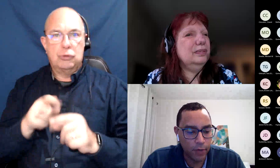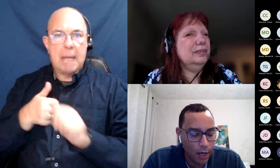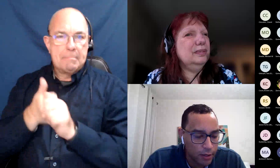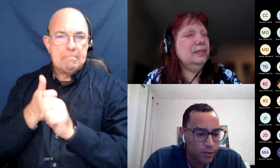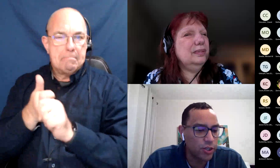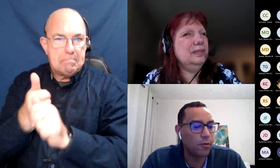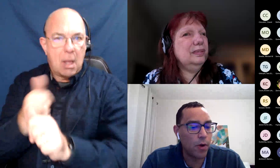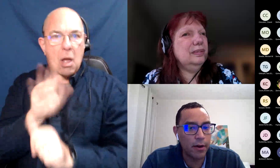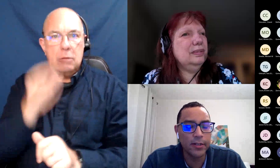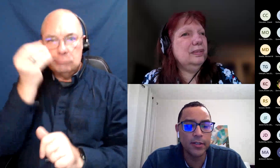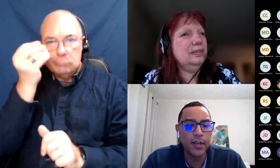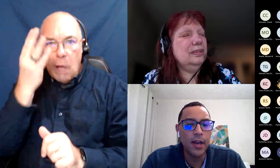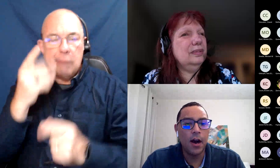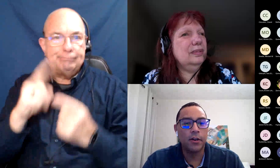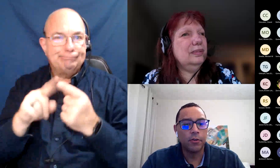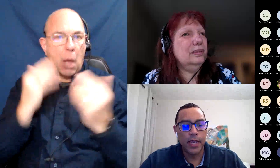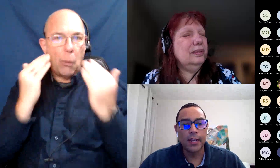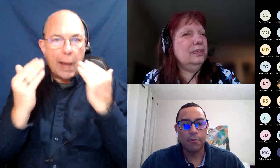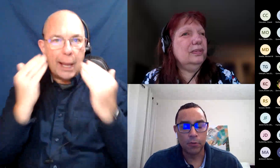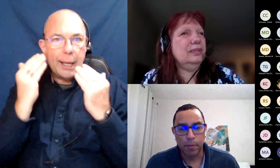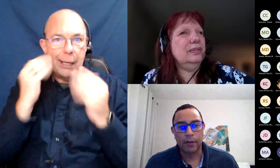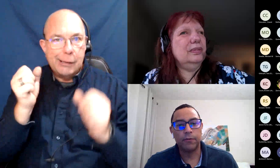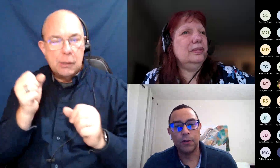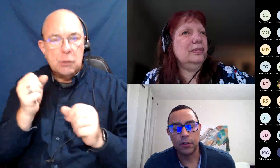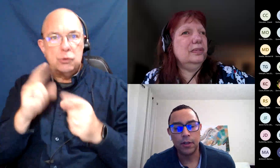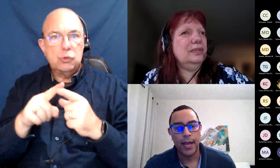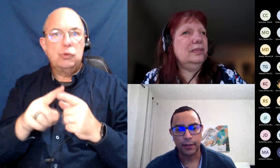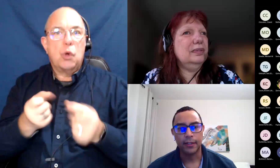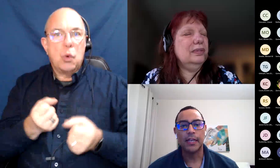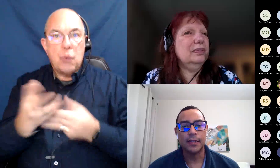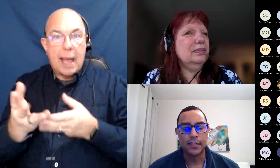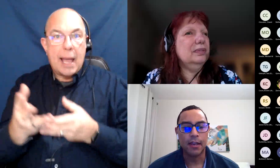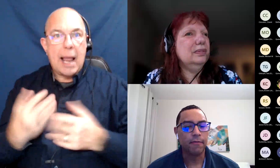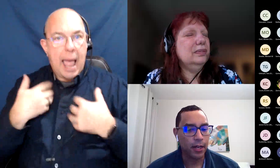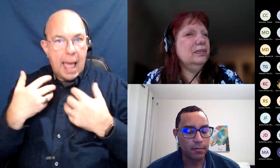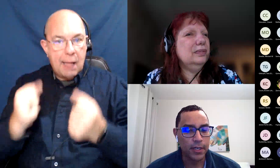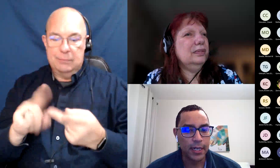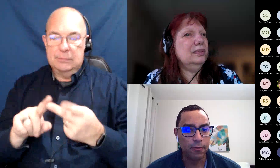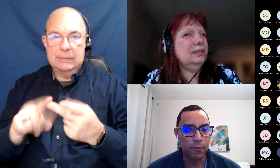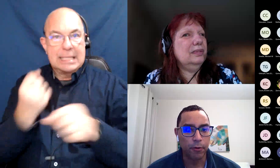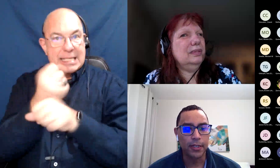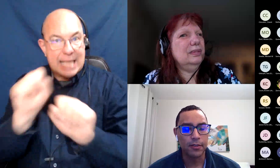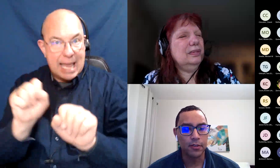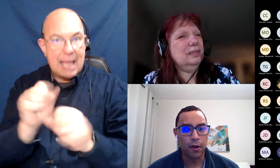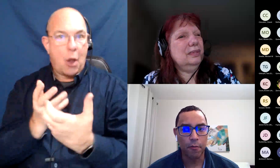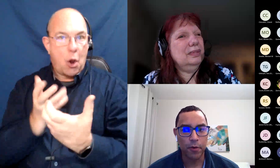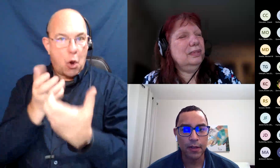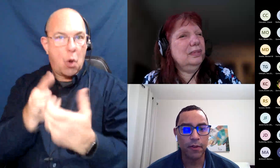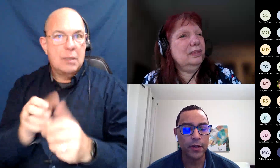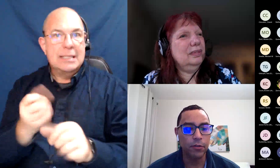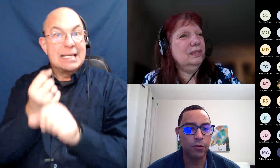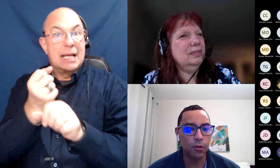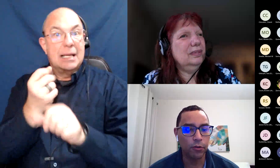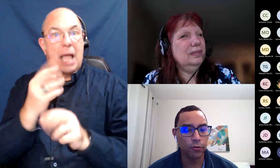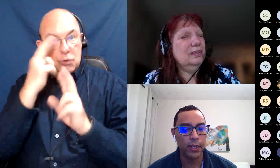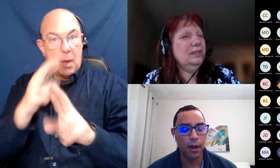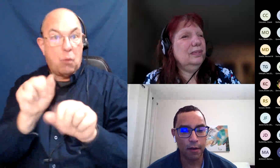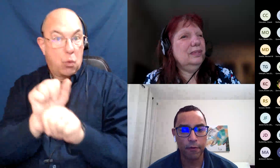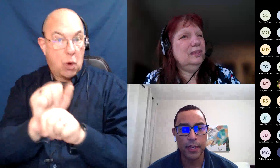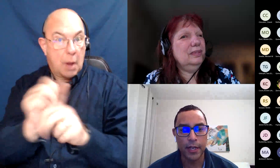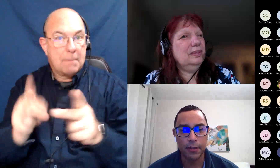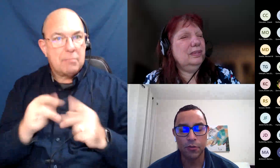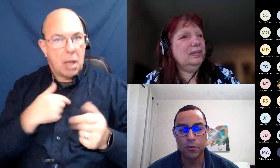our knowledge and awareness on creating respectful, healthy, and safe and accommodating workplaces. So I really invite you to go